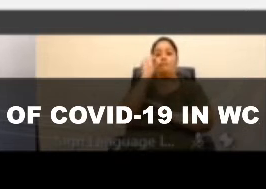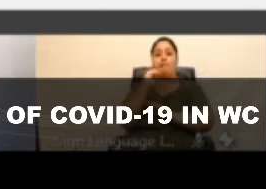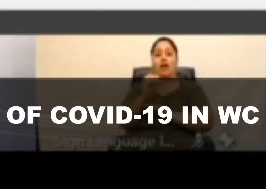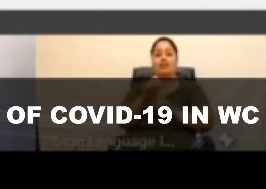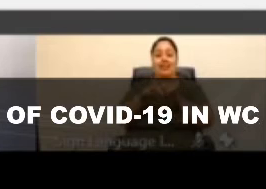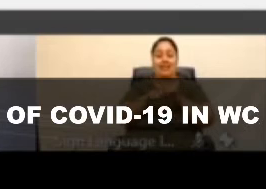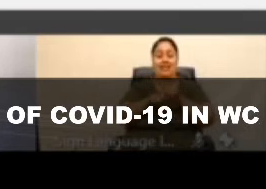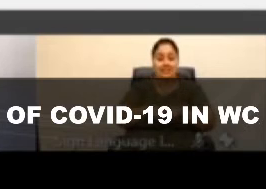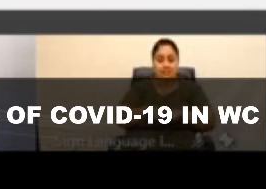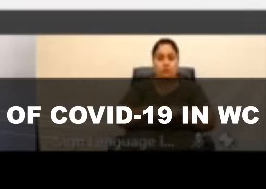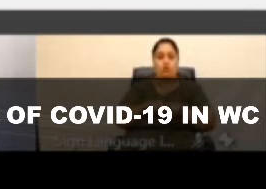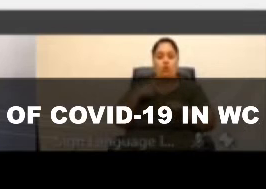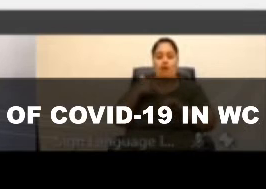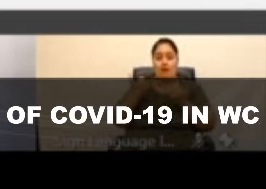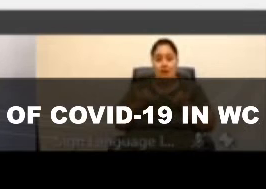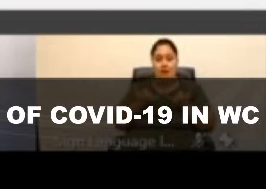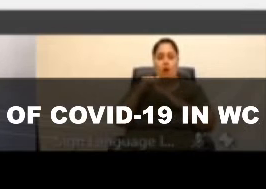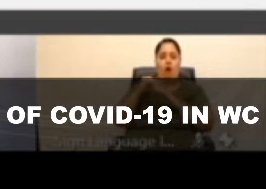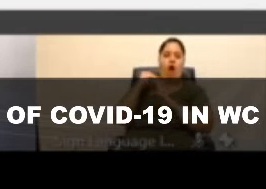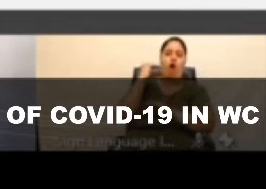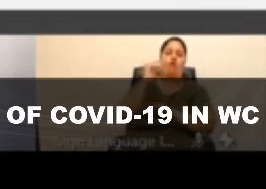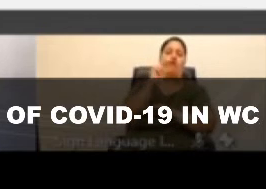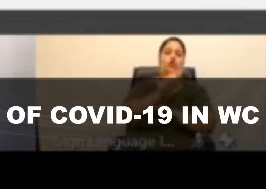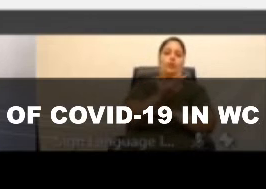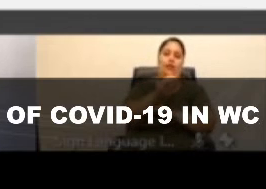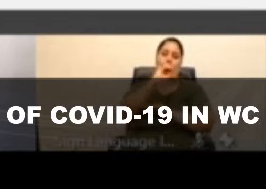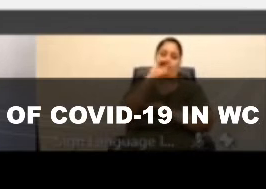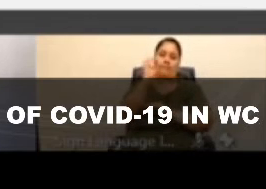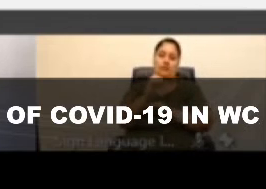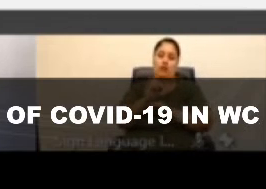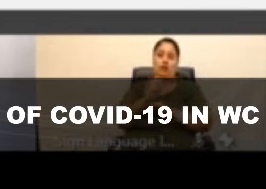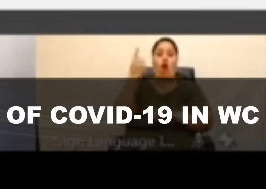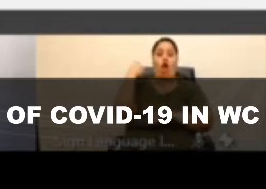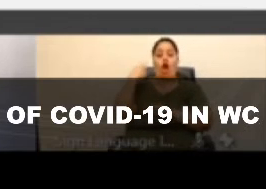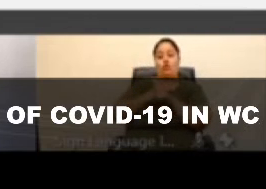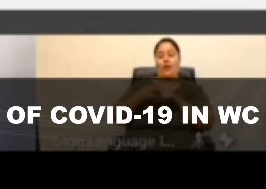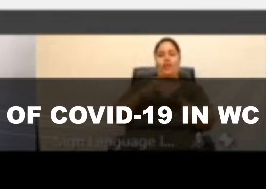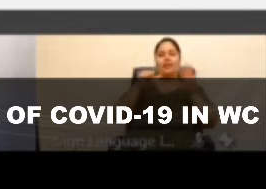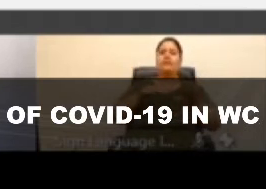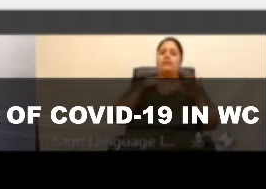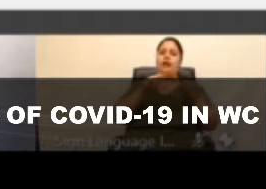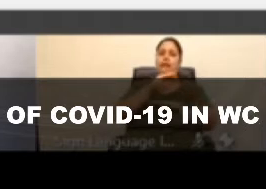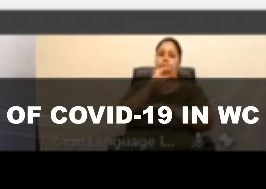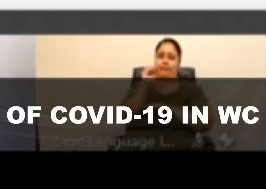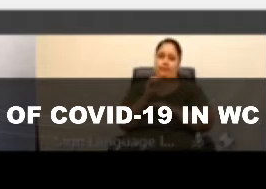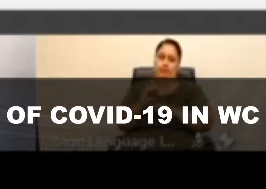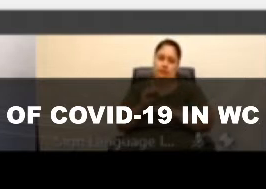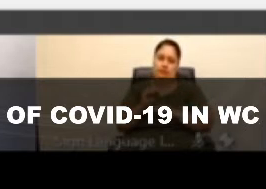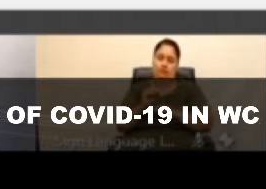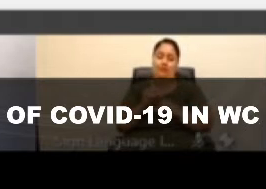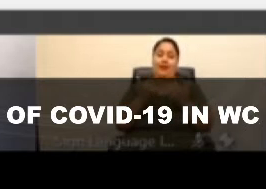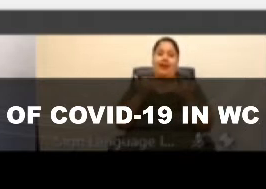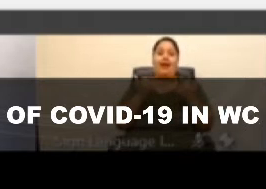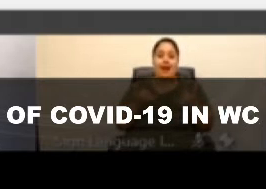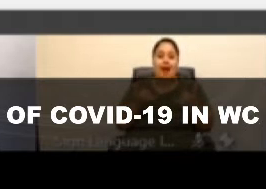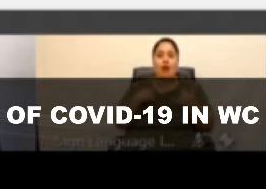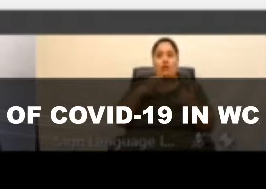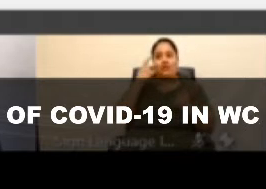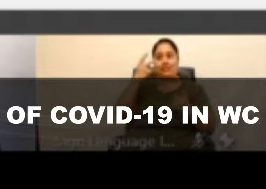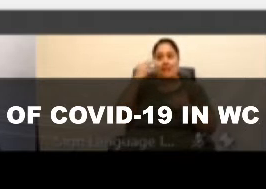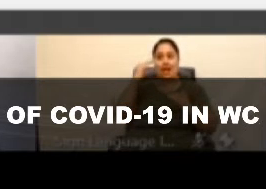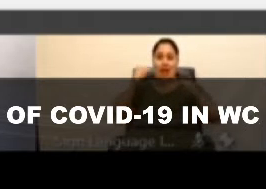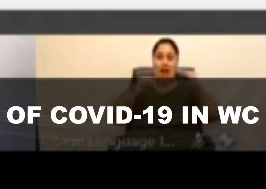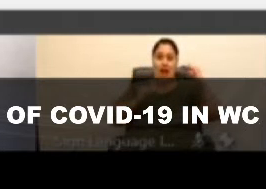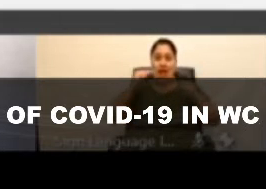now above 20%, where we were 16% a week ago. And we are now starting to match the levels